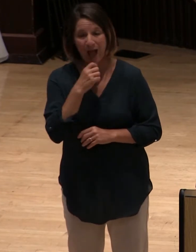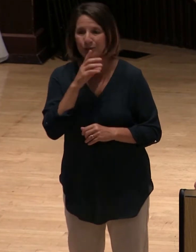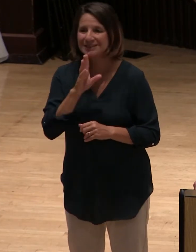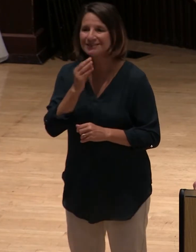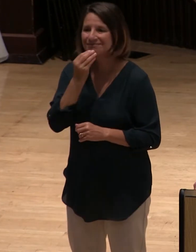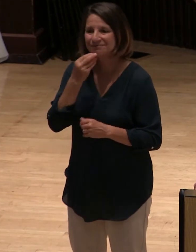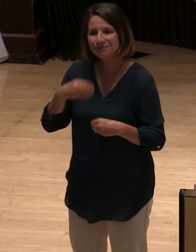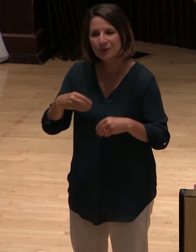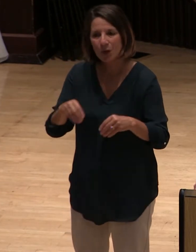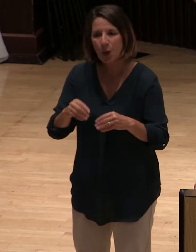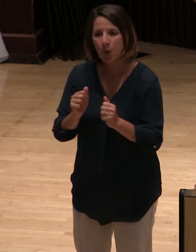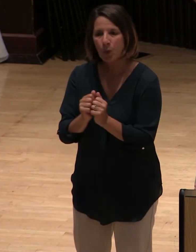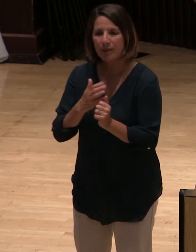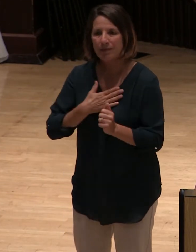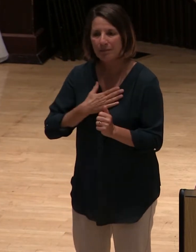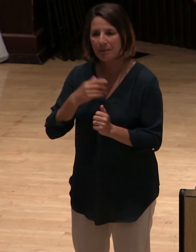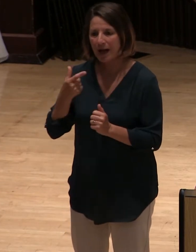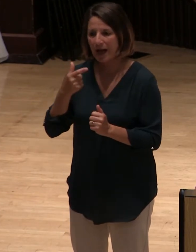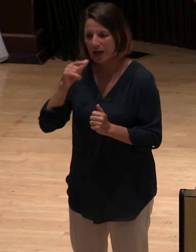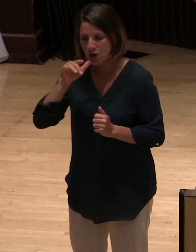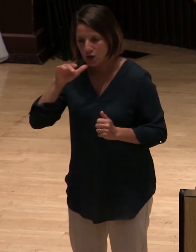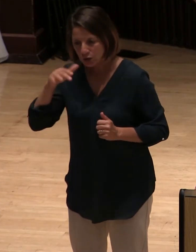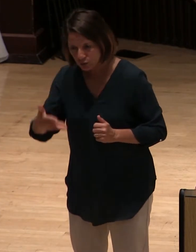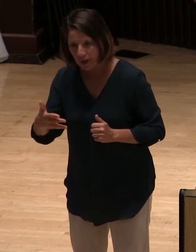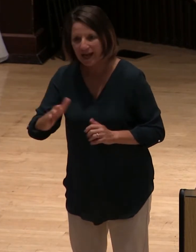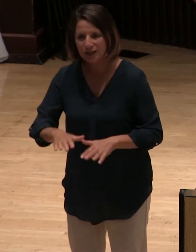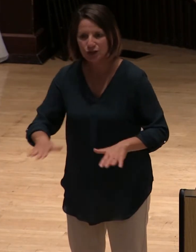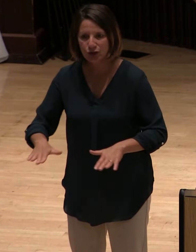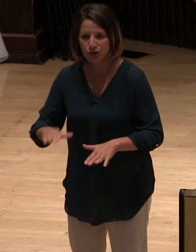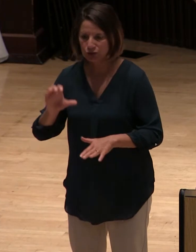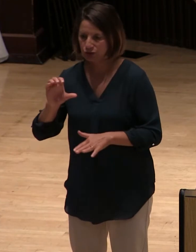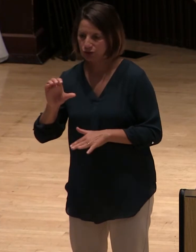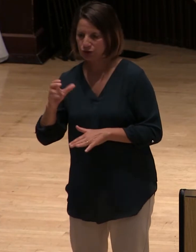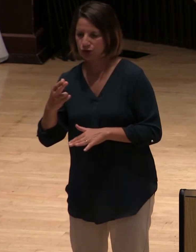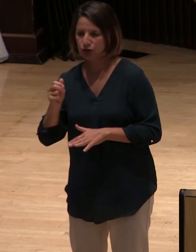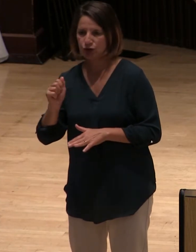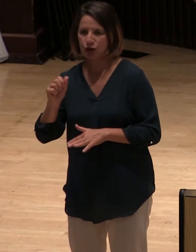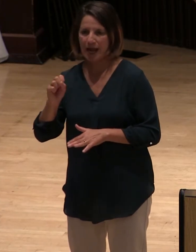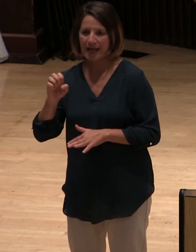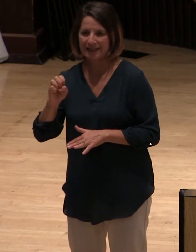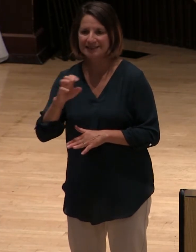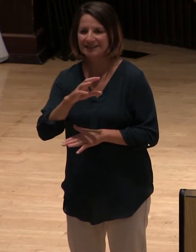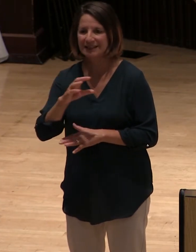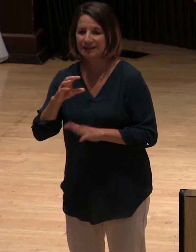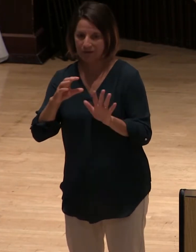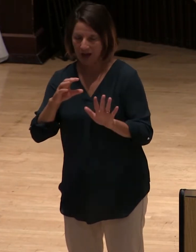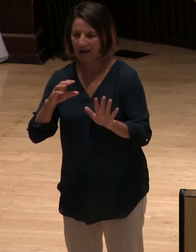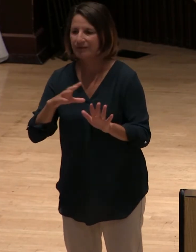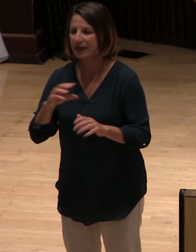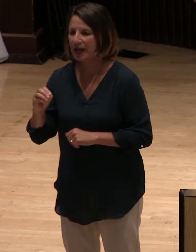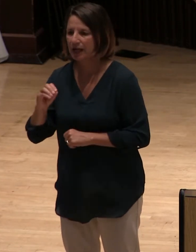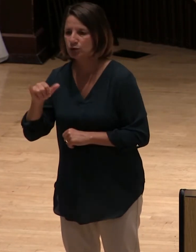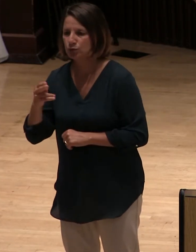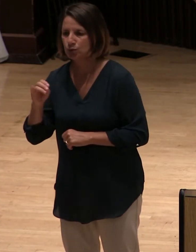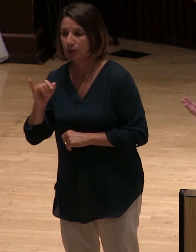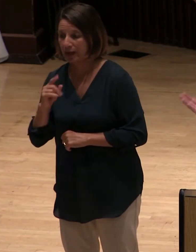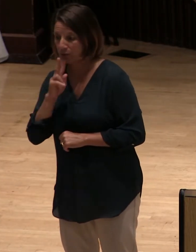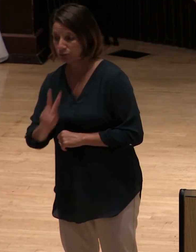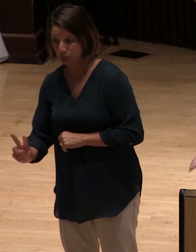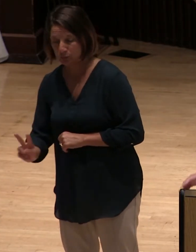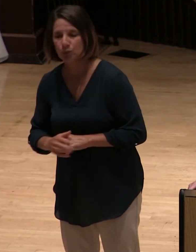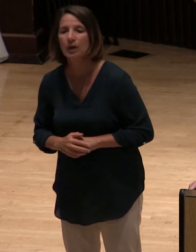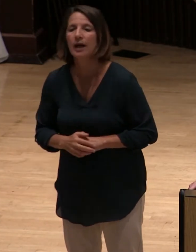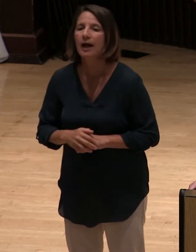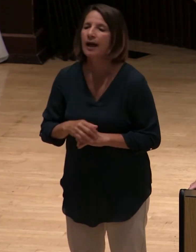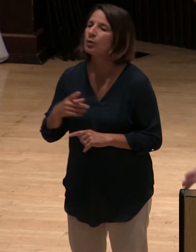grocery store with my grandchildren, Jace, who's now 5 years old, and Julia, who's 2. As we were going around,